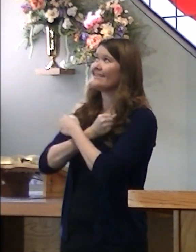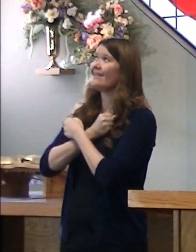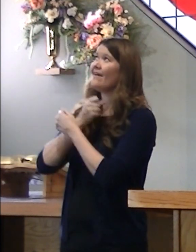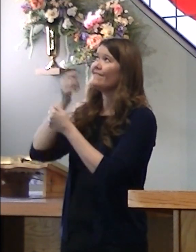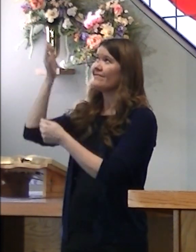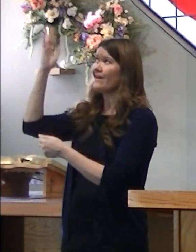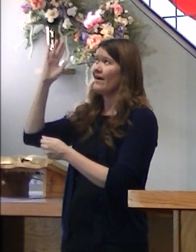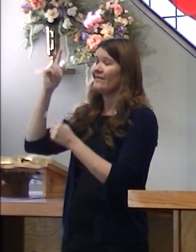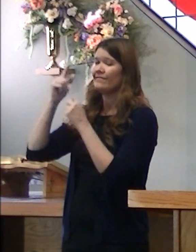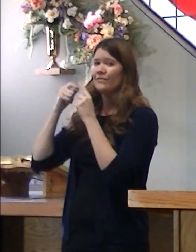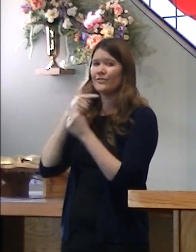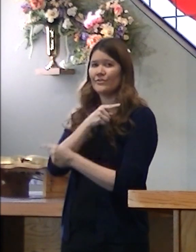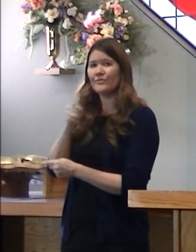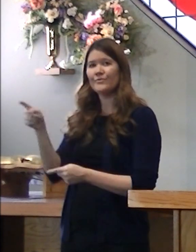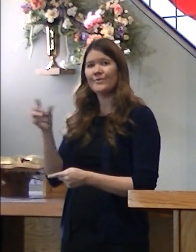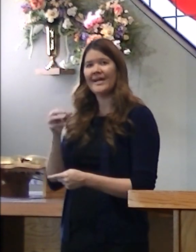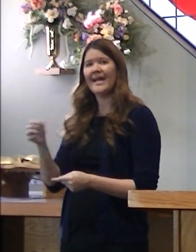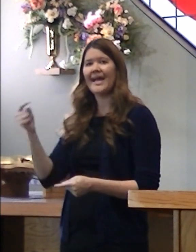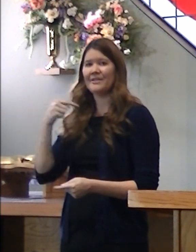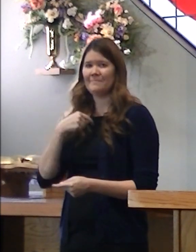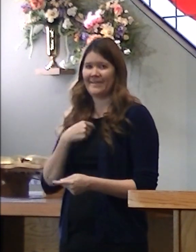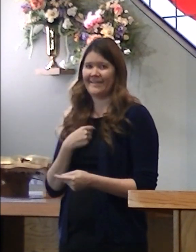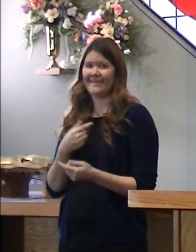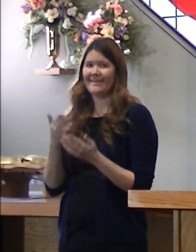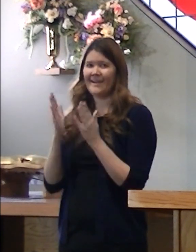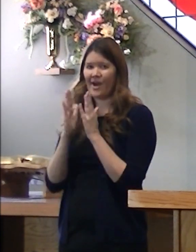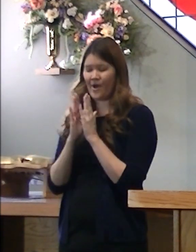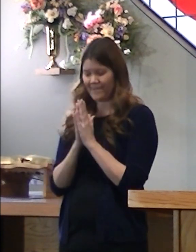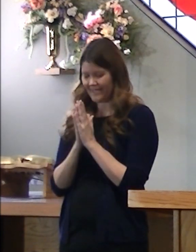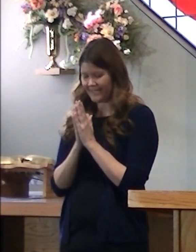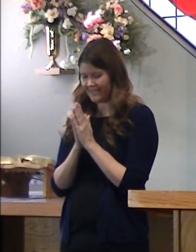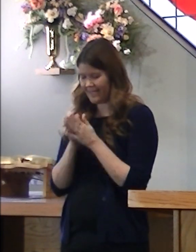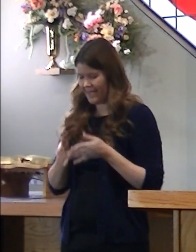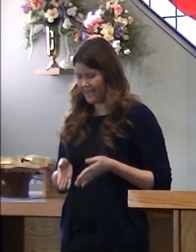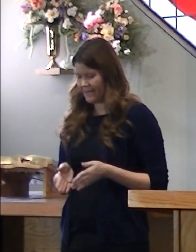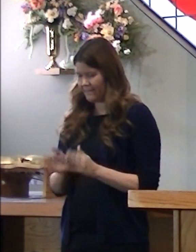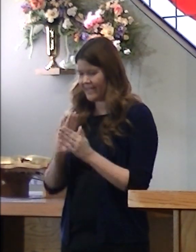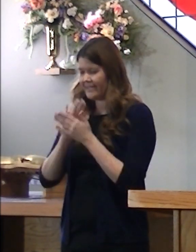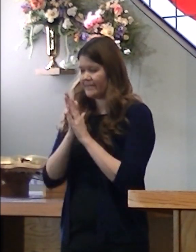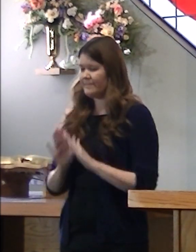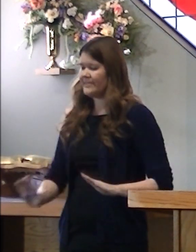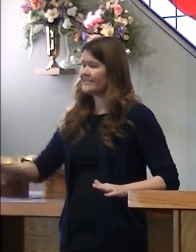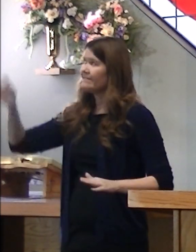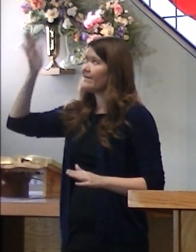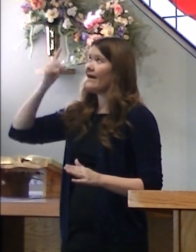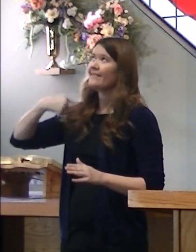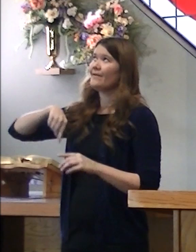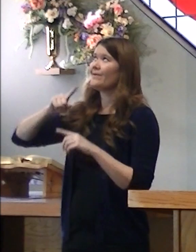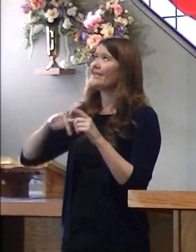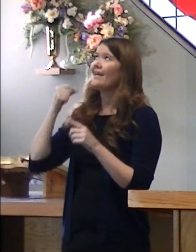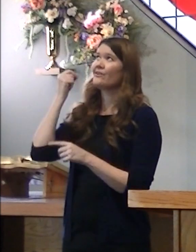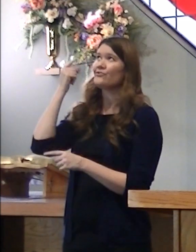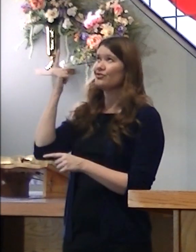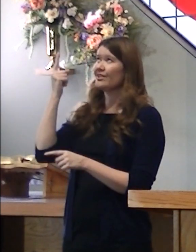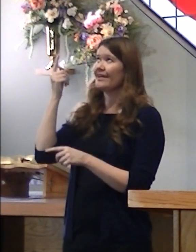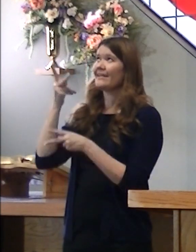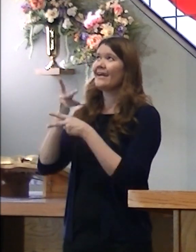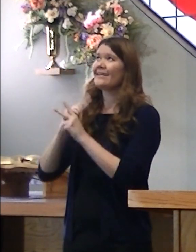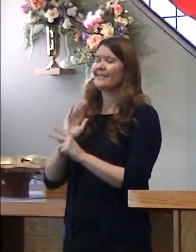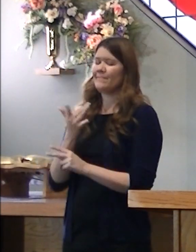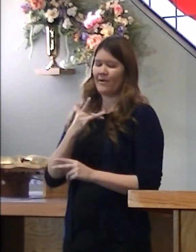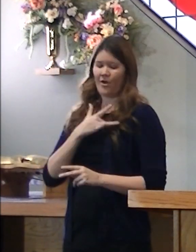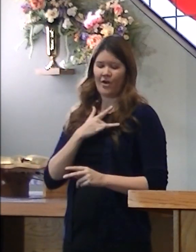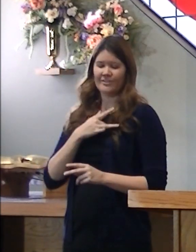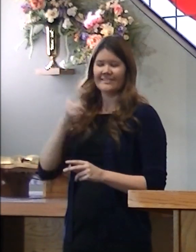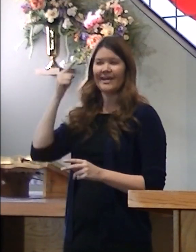you and me. Amen. May the peace of God that passes all understanding keep our hearts